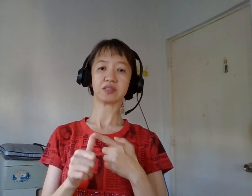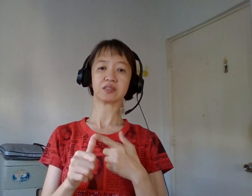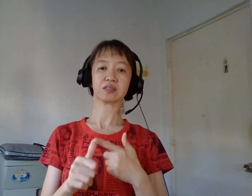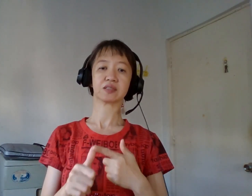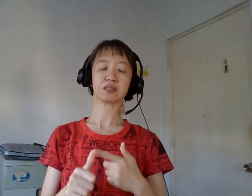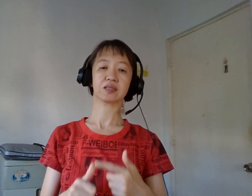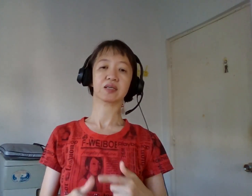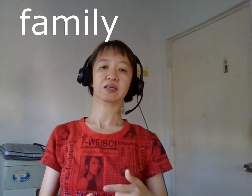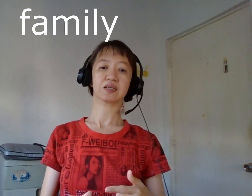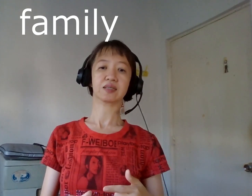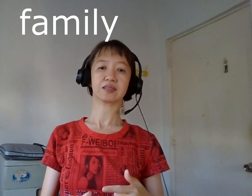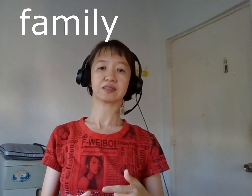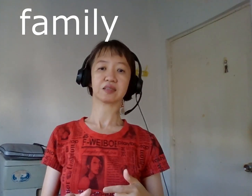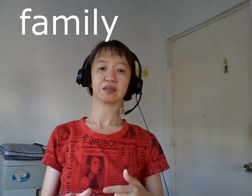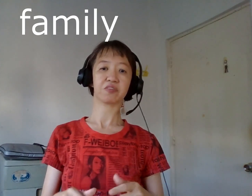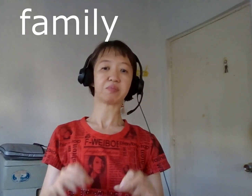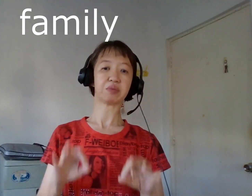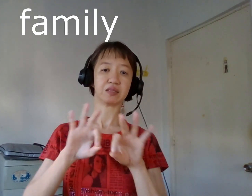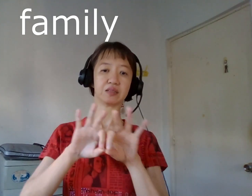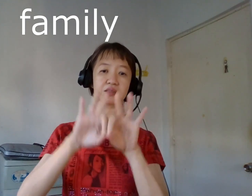First is family.